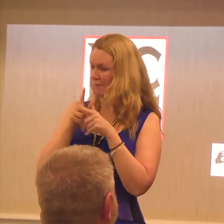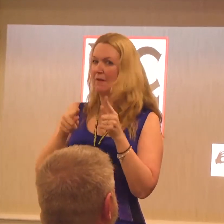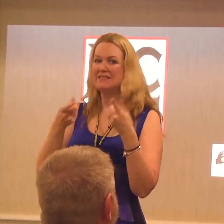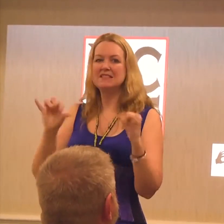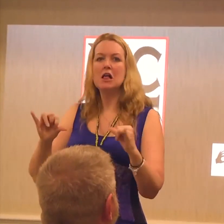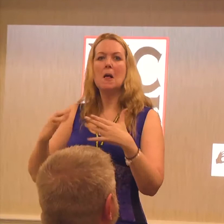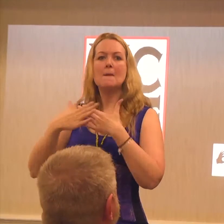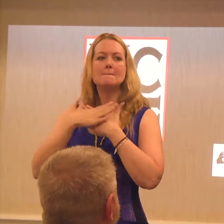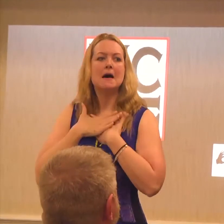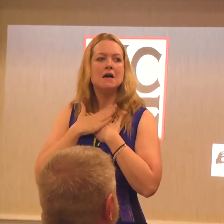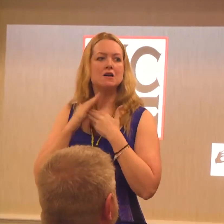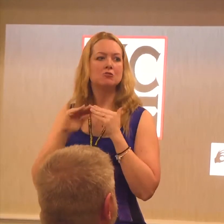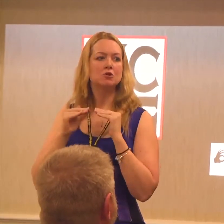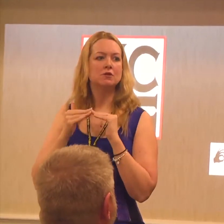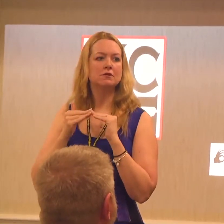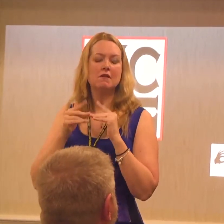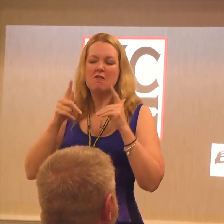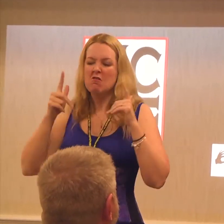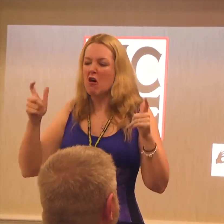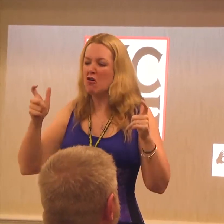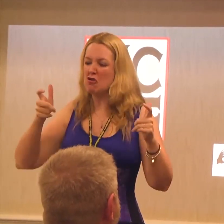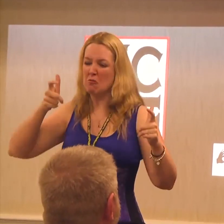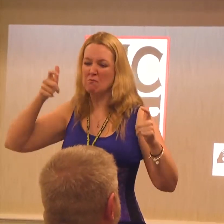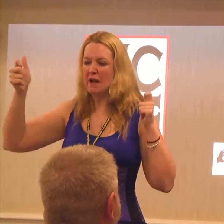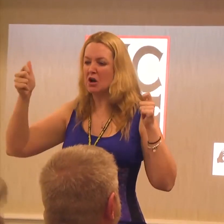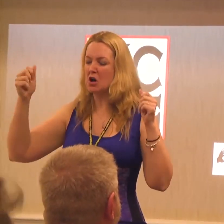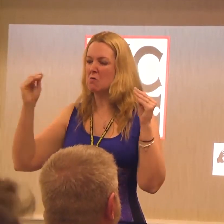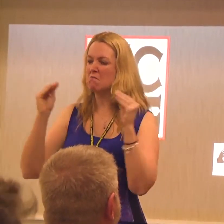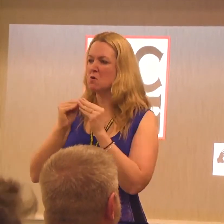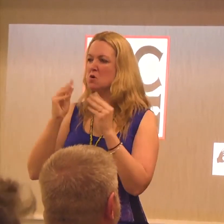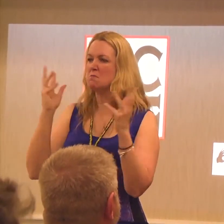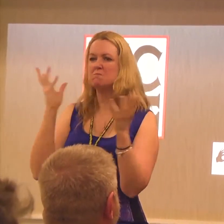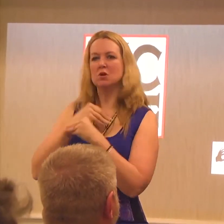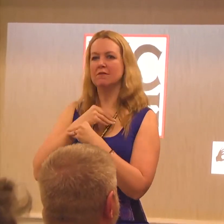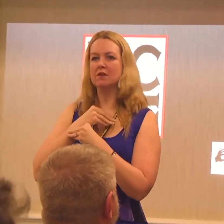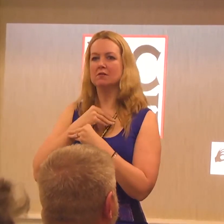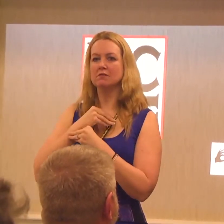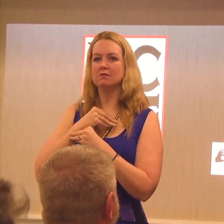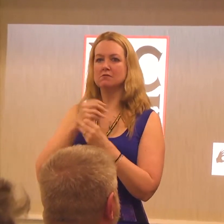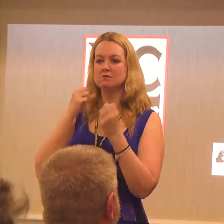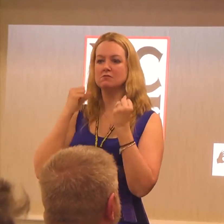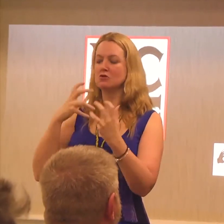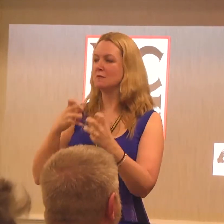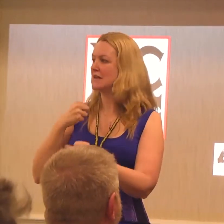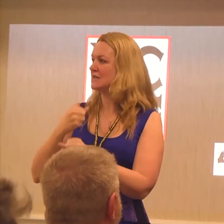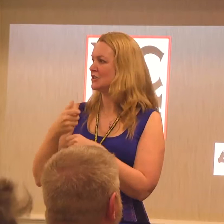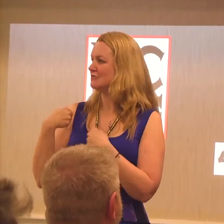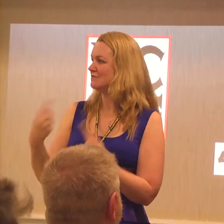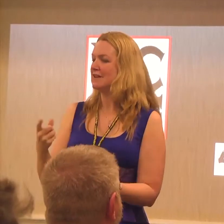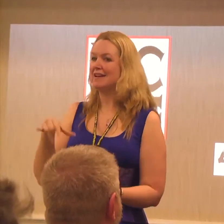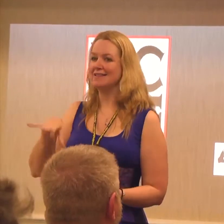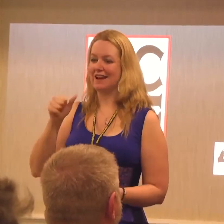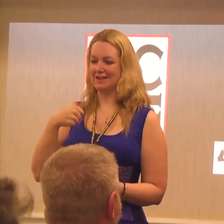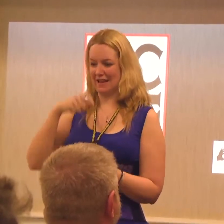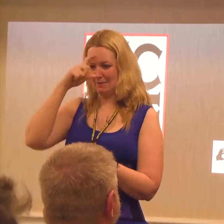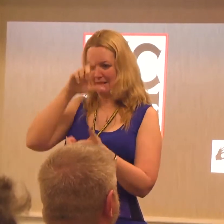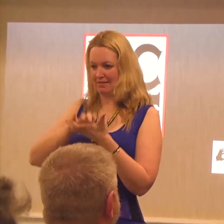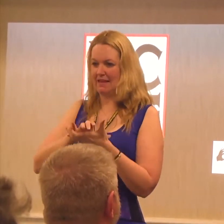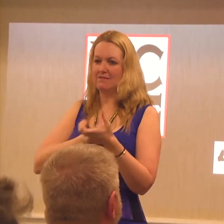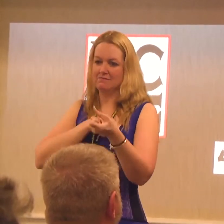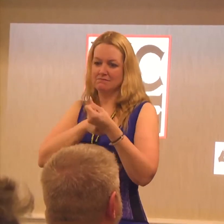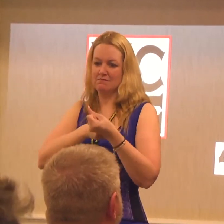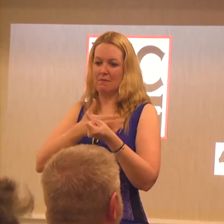community. Larger, bigger, and more beautiful. After all these years, yes, I still believe in my